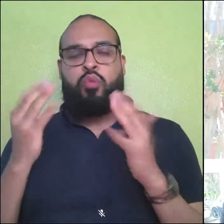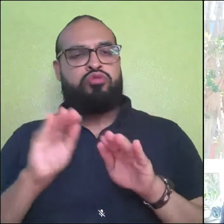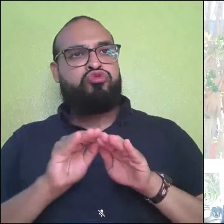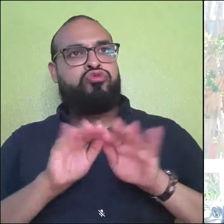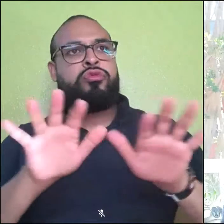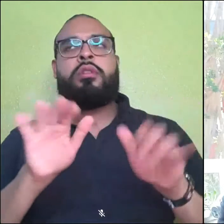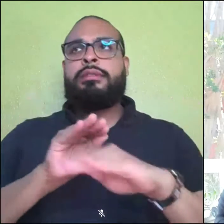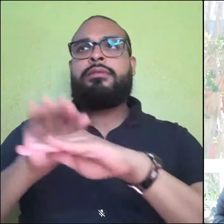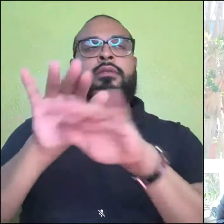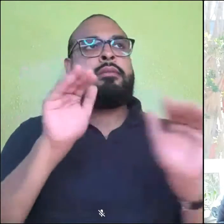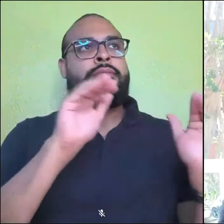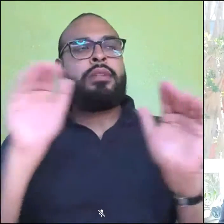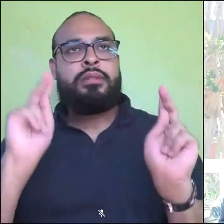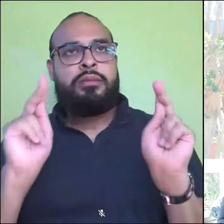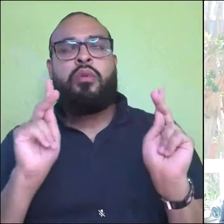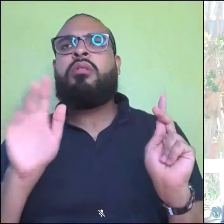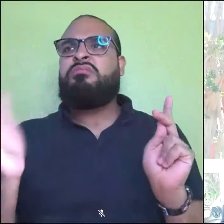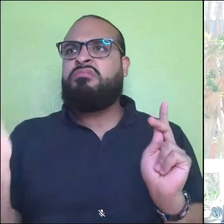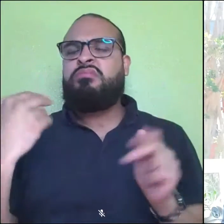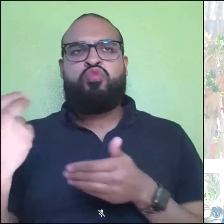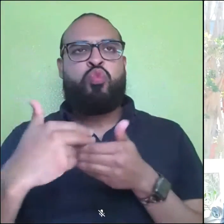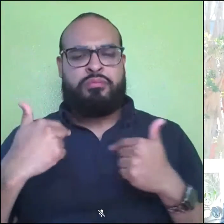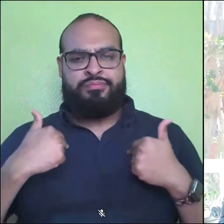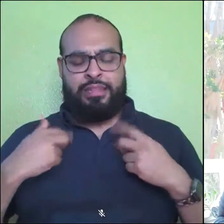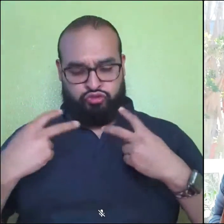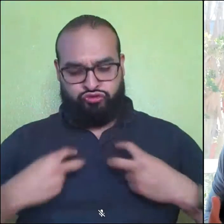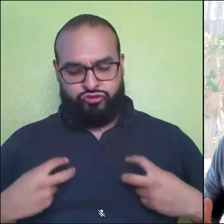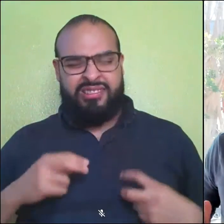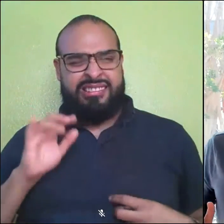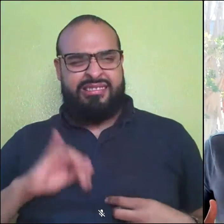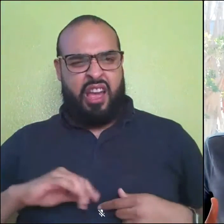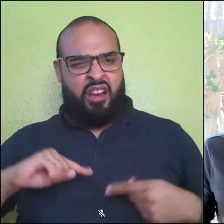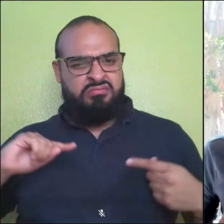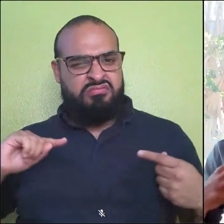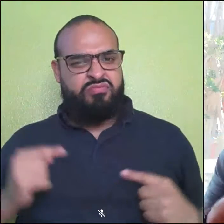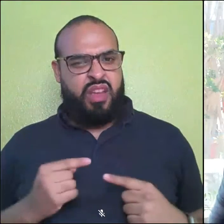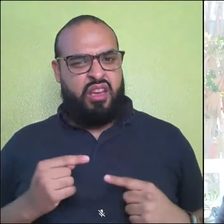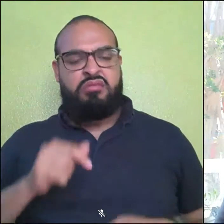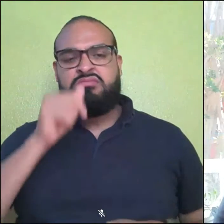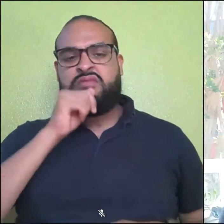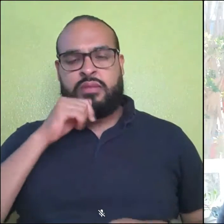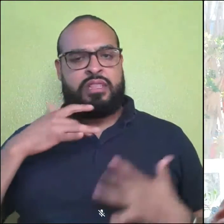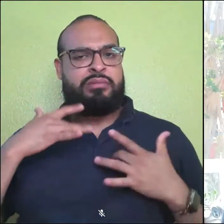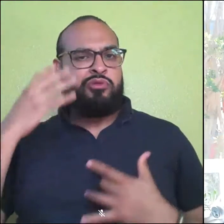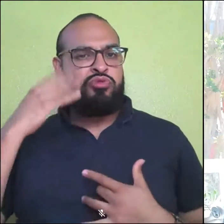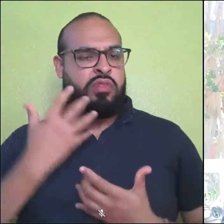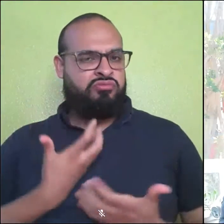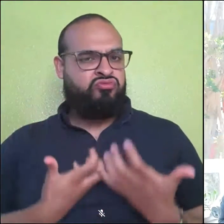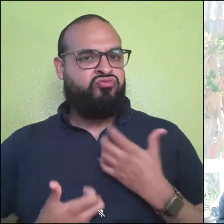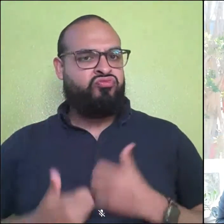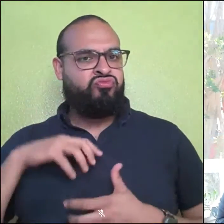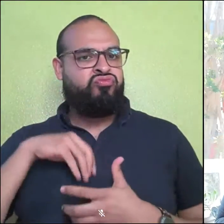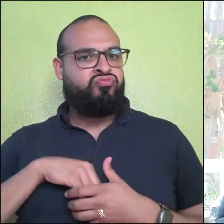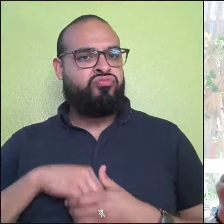these challenging parts, this pain and the suffering that we carry. And before I dive more into that,